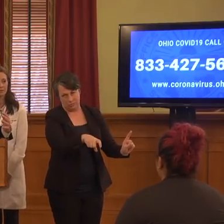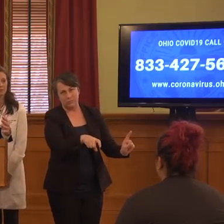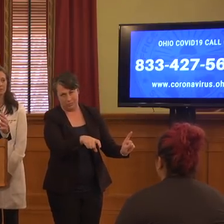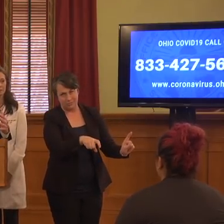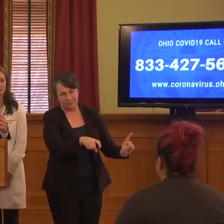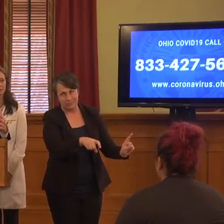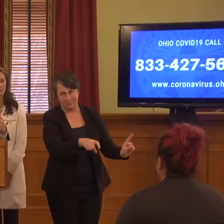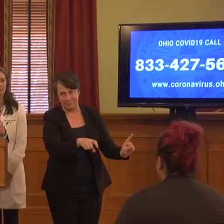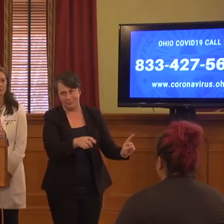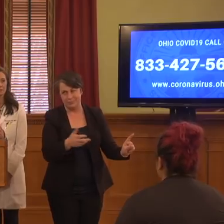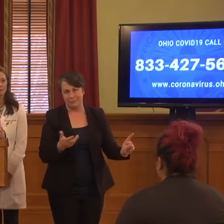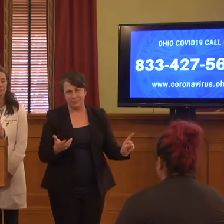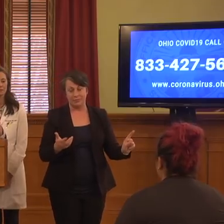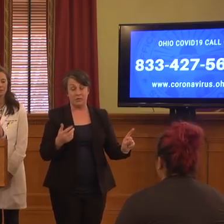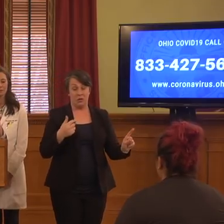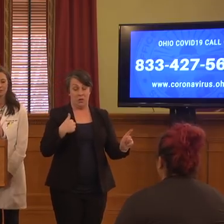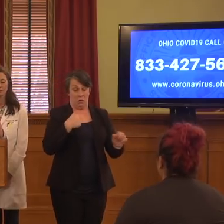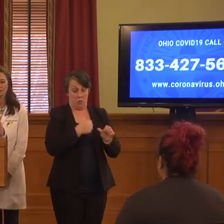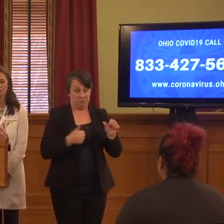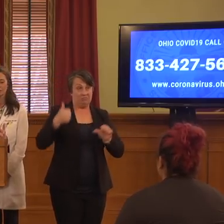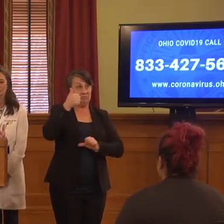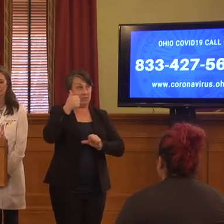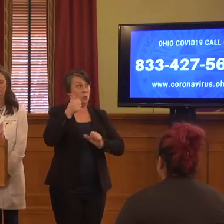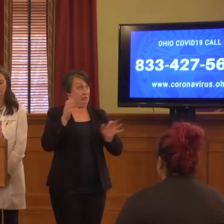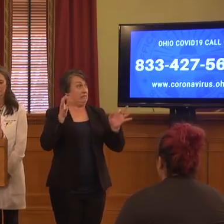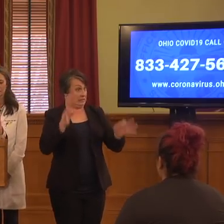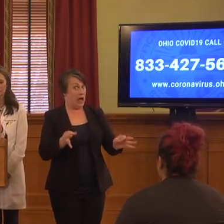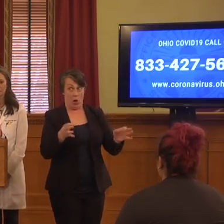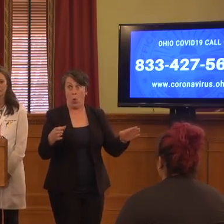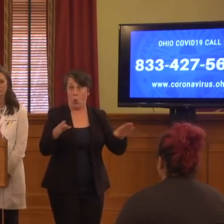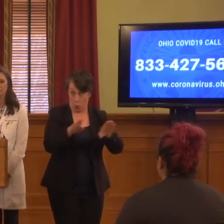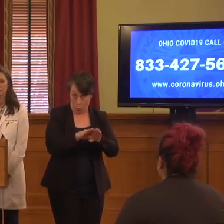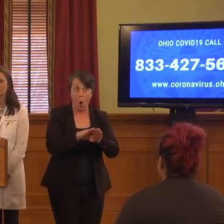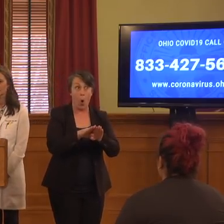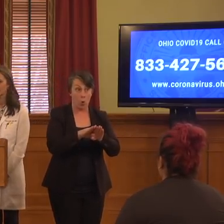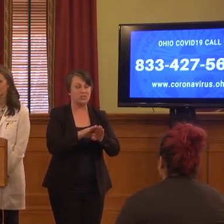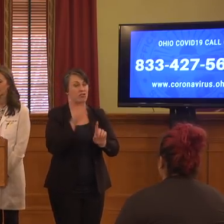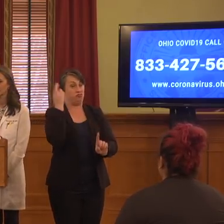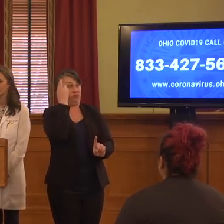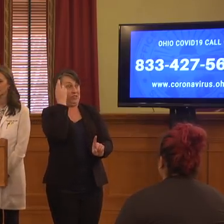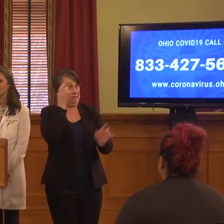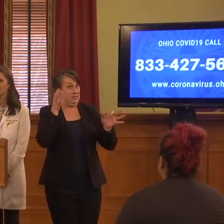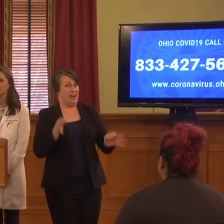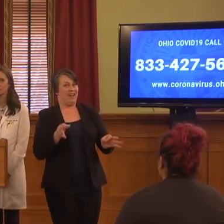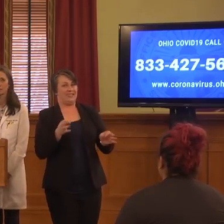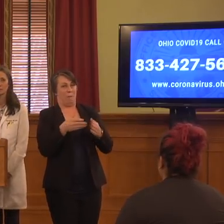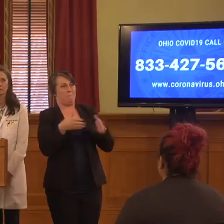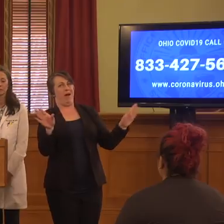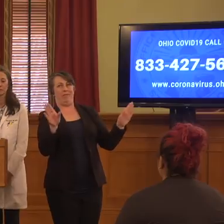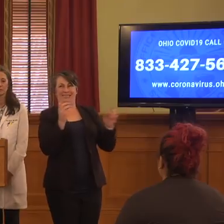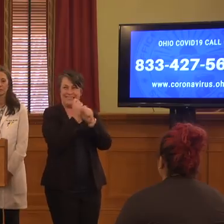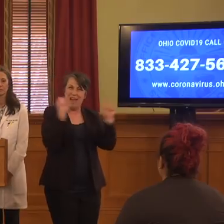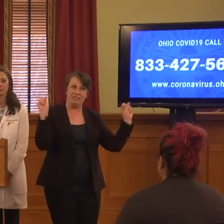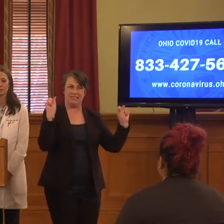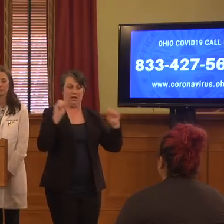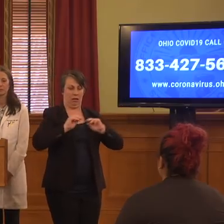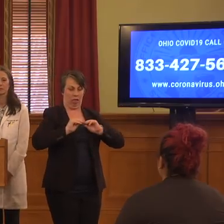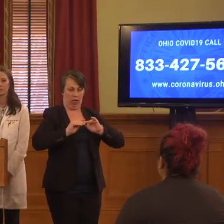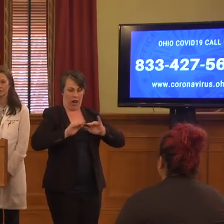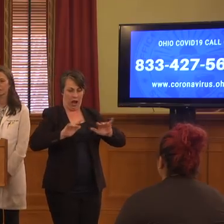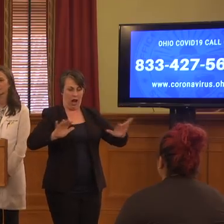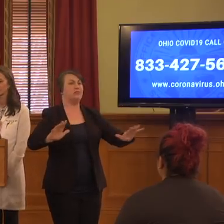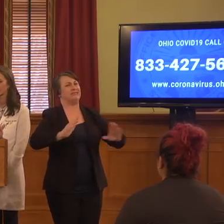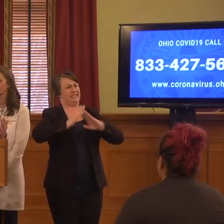we have made a decision that the schools need to close for the public safety of the people, the implementation of